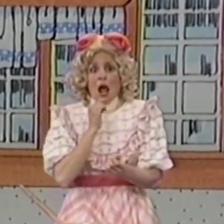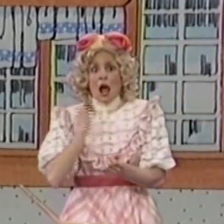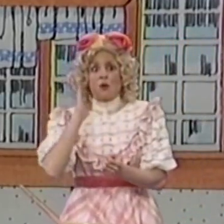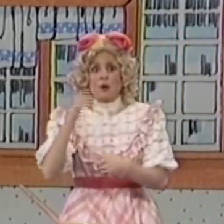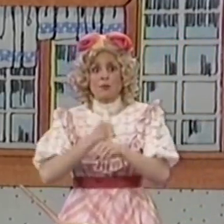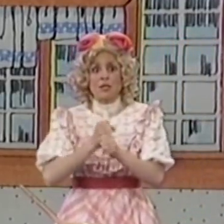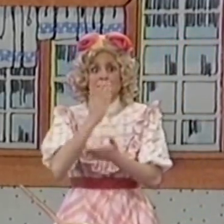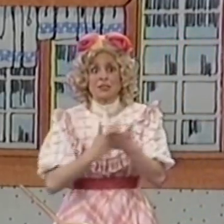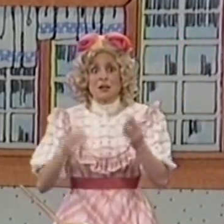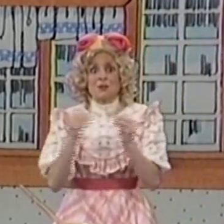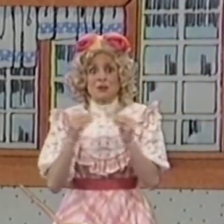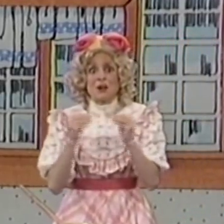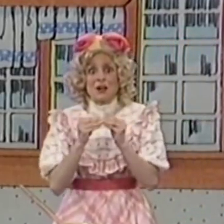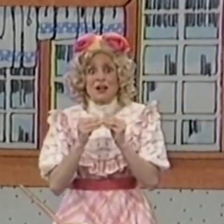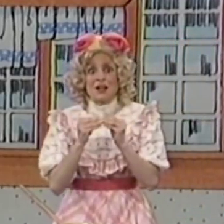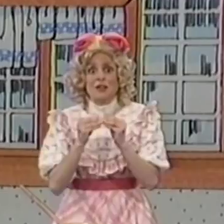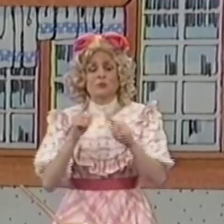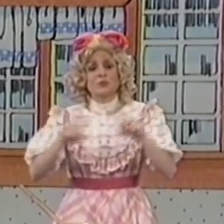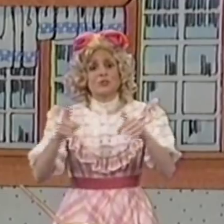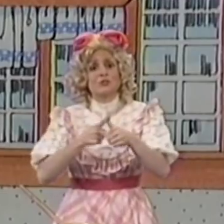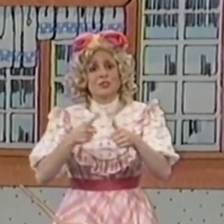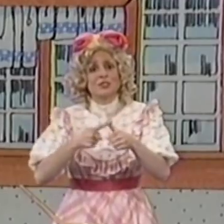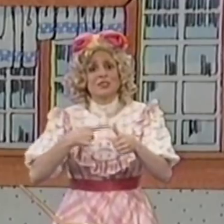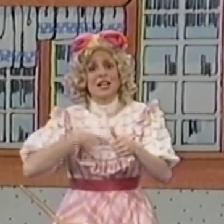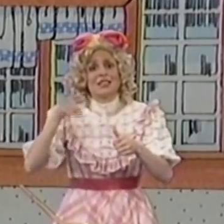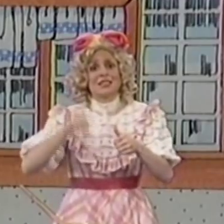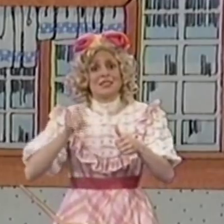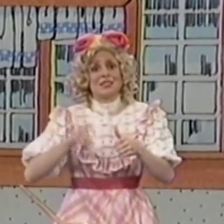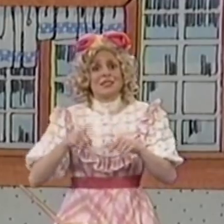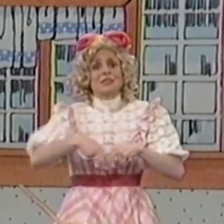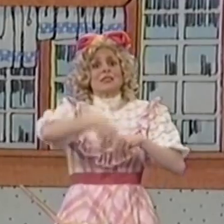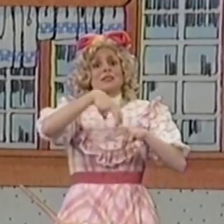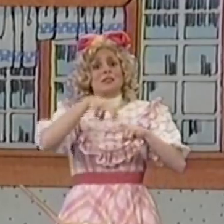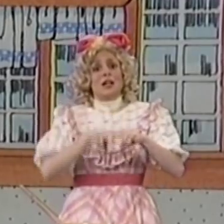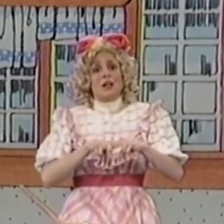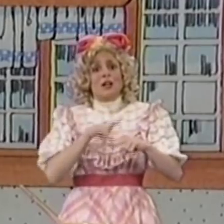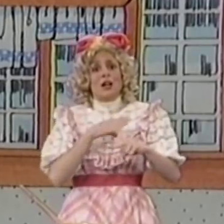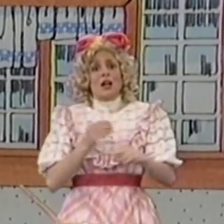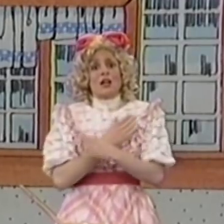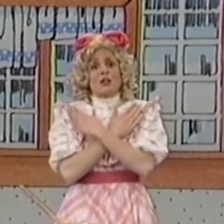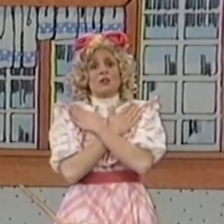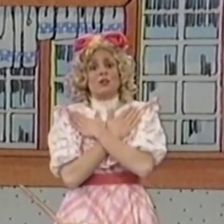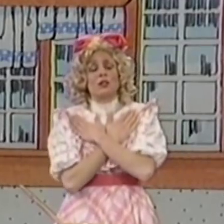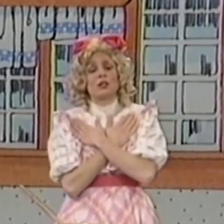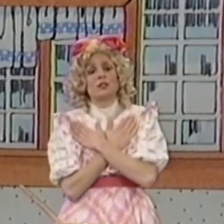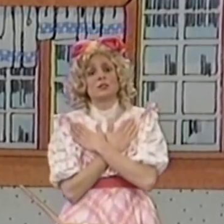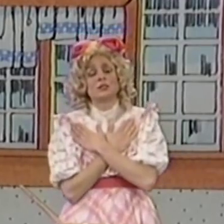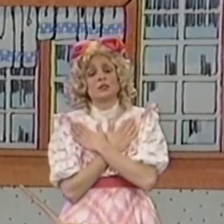I will make some more. But first, I need to sit down and take a rest.